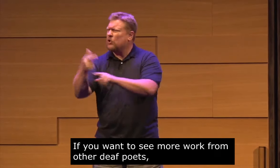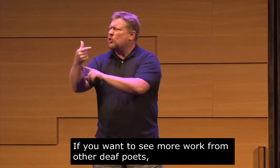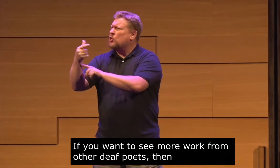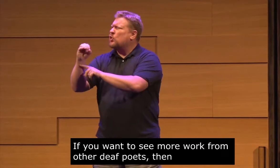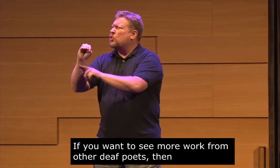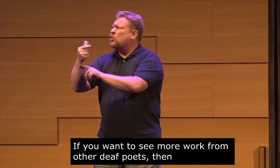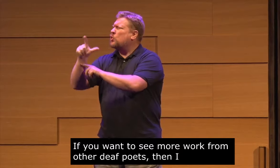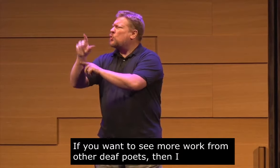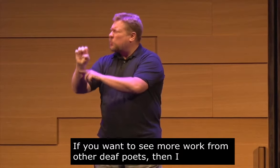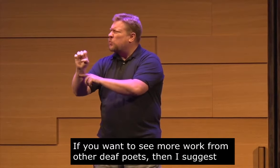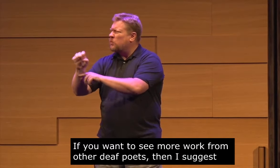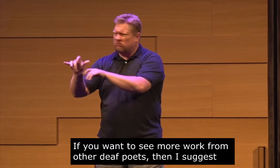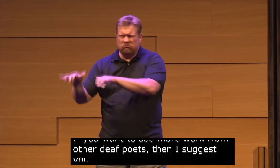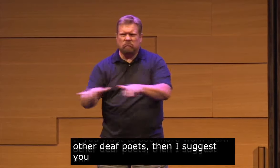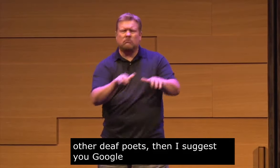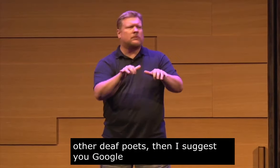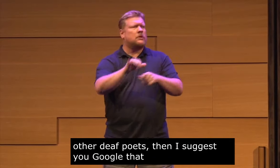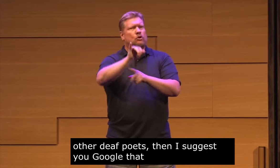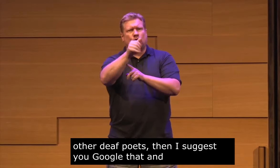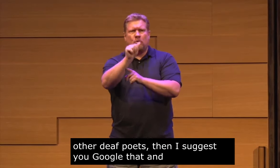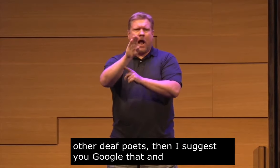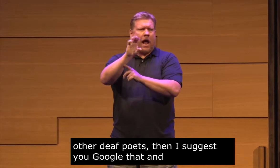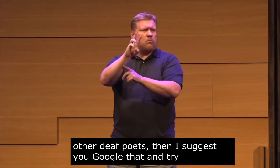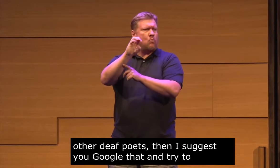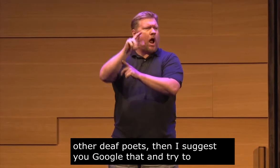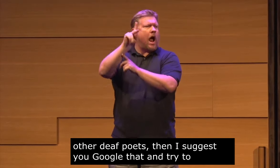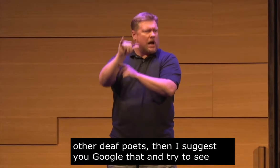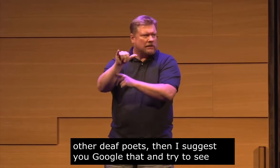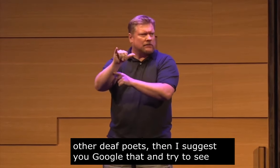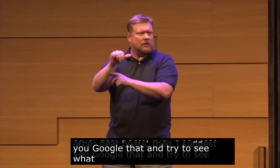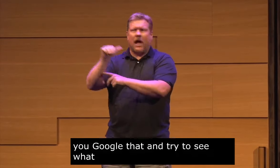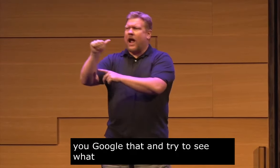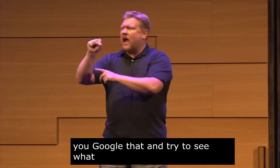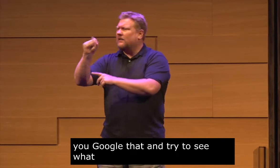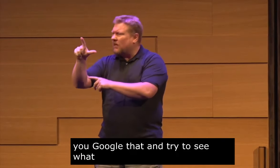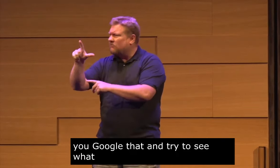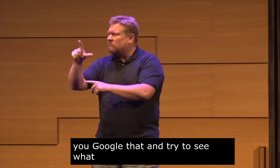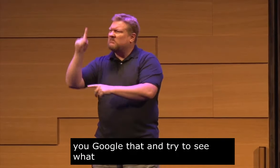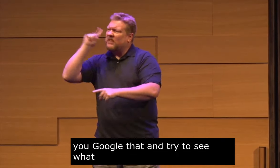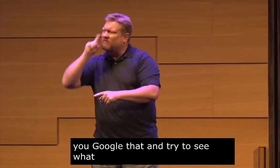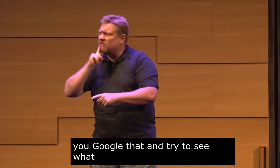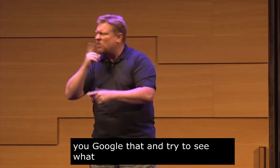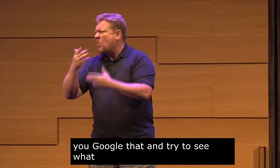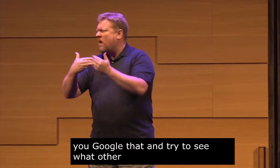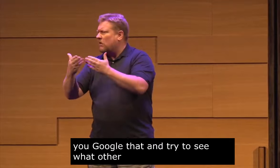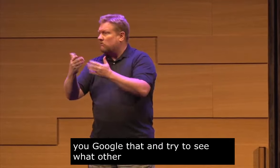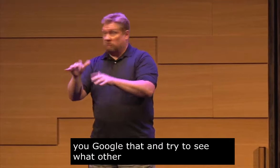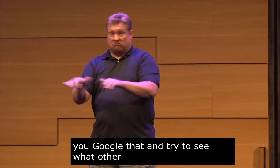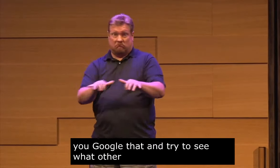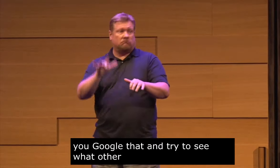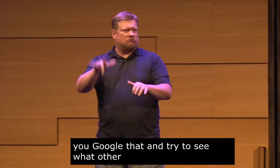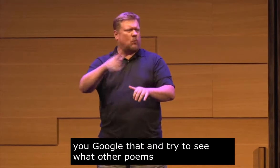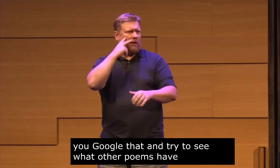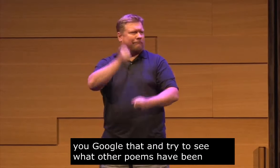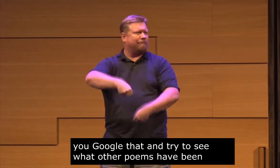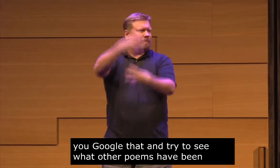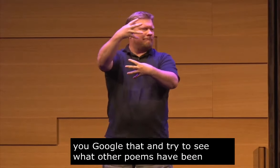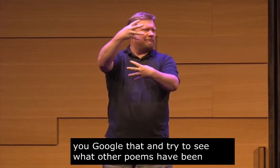then I'd suggest you Google that and try to see what other poems have been translated